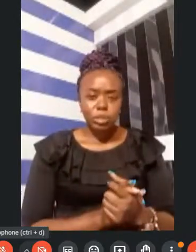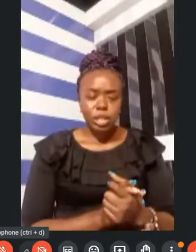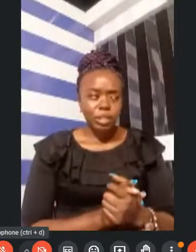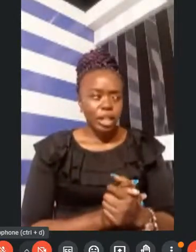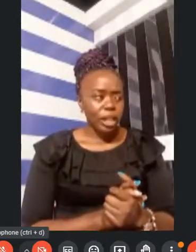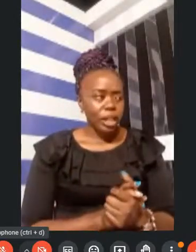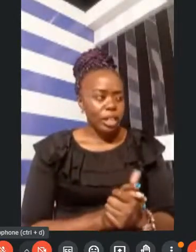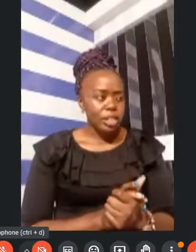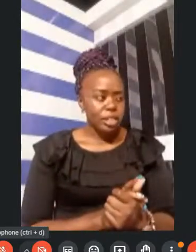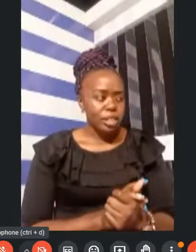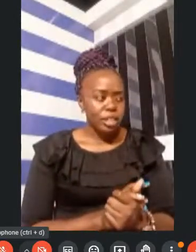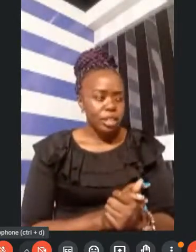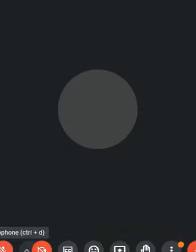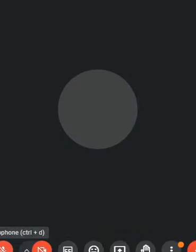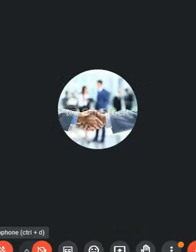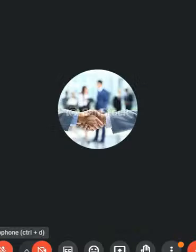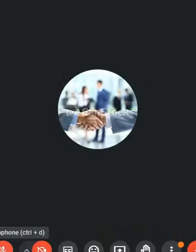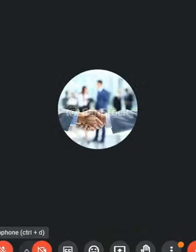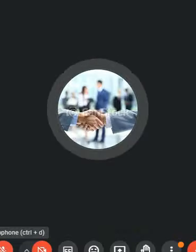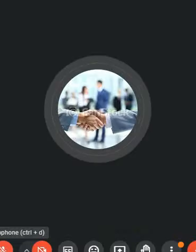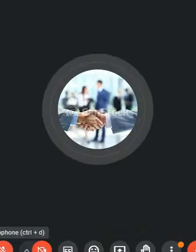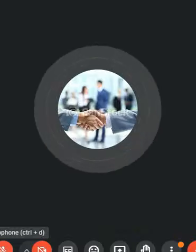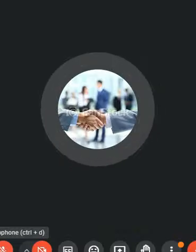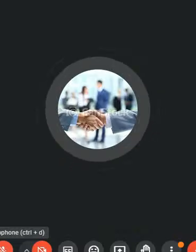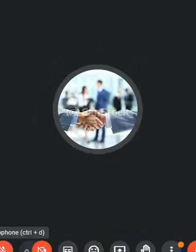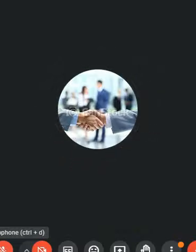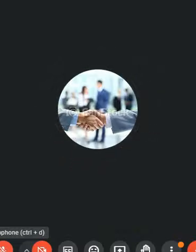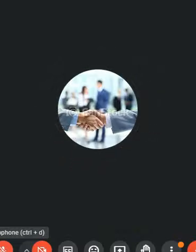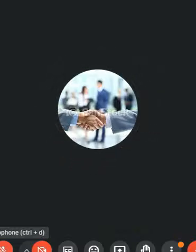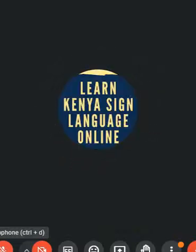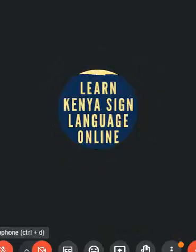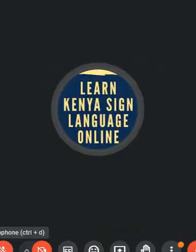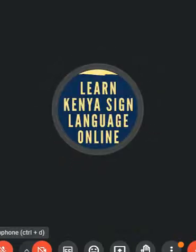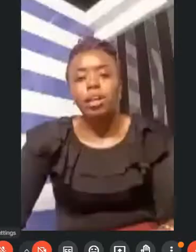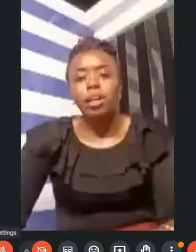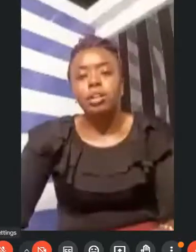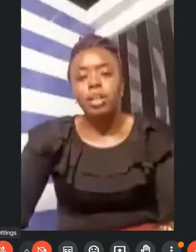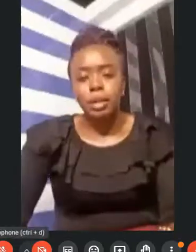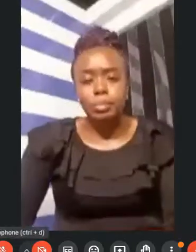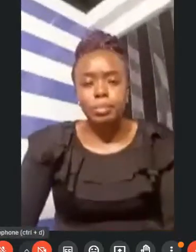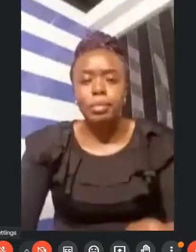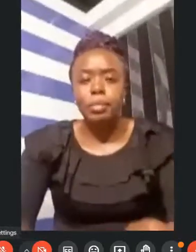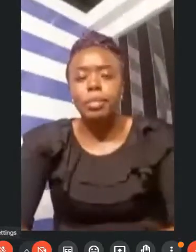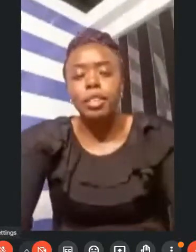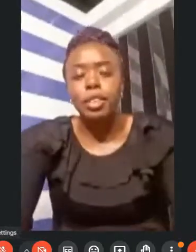getting confused. I've had a class. We have not. Okay.